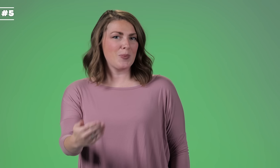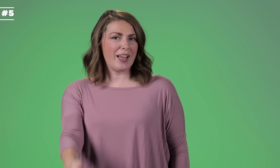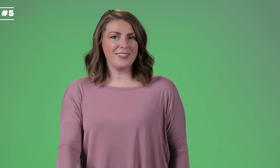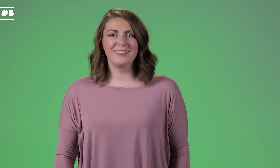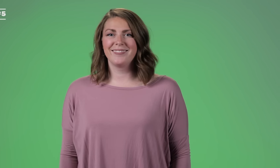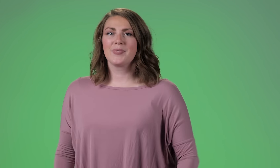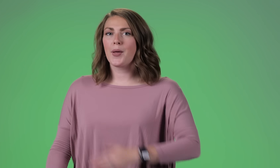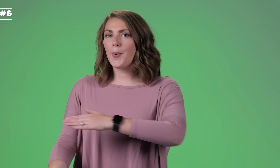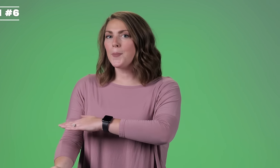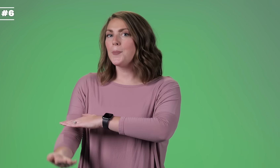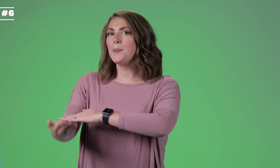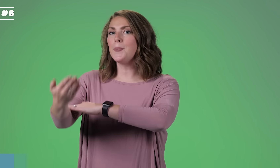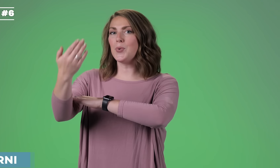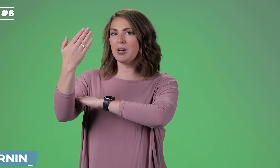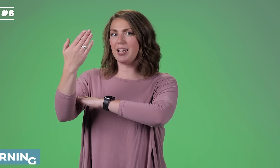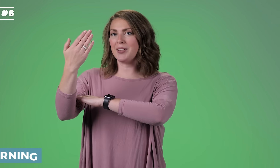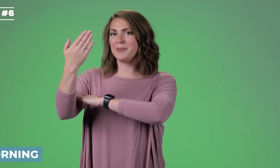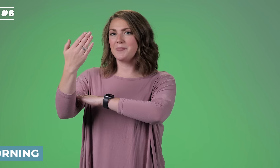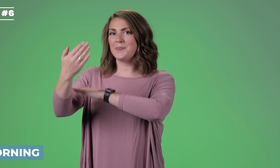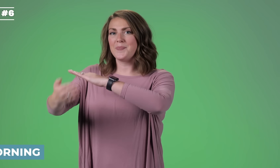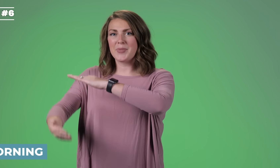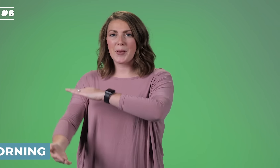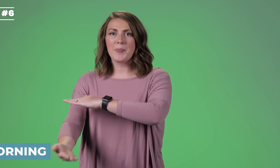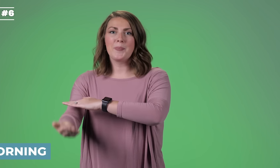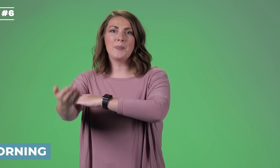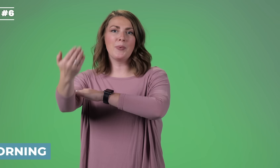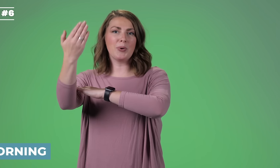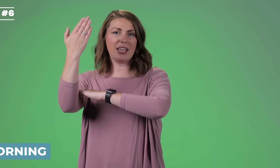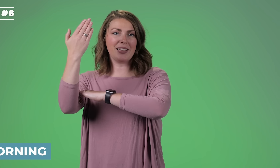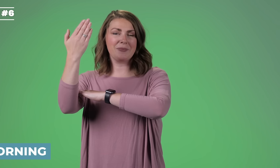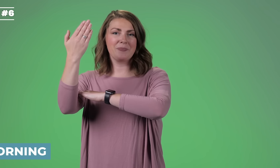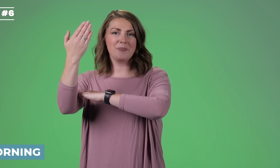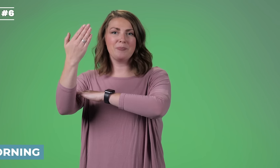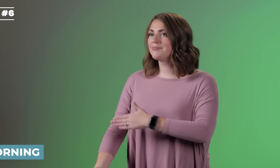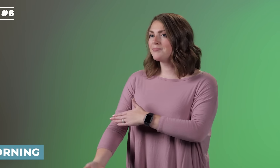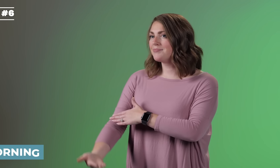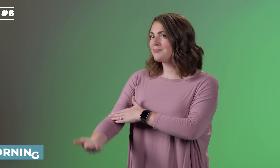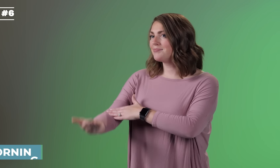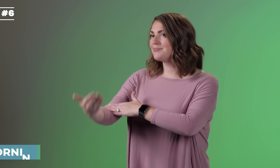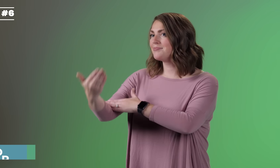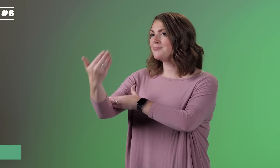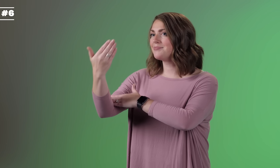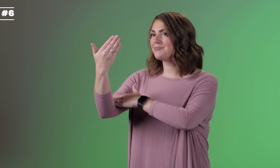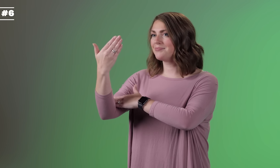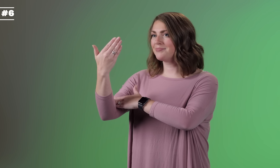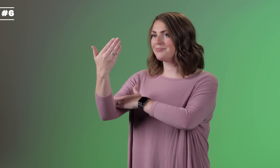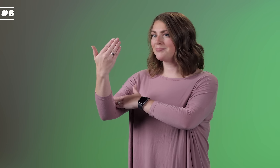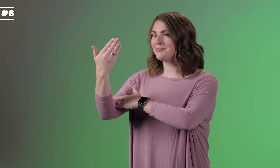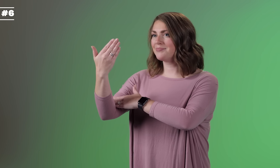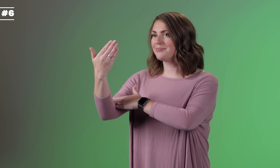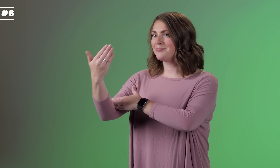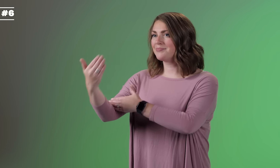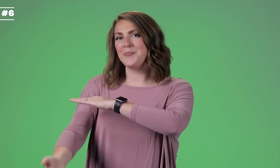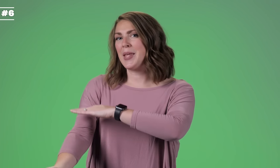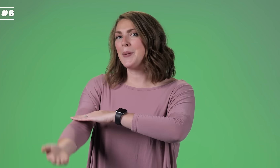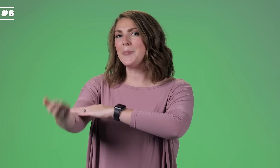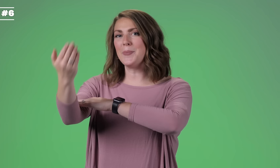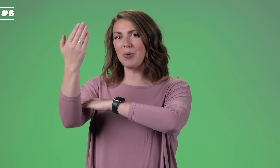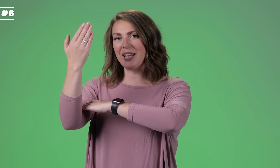well. Morning, morning, because the sun is coming up in the morning. Morning.